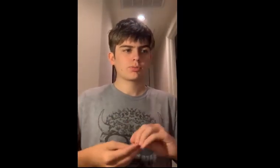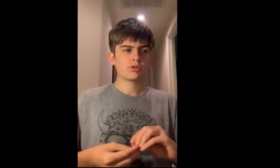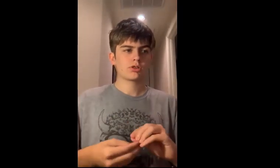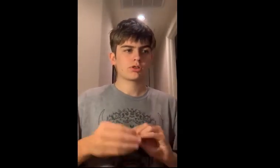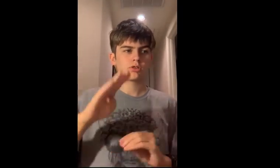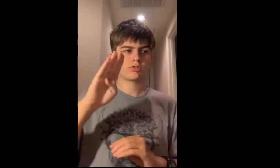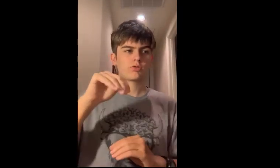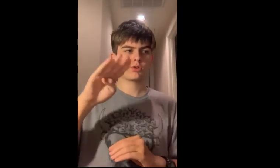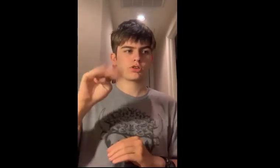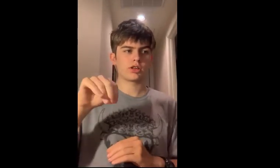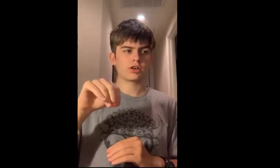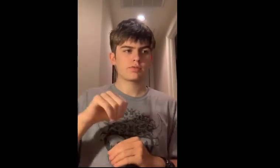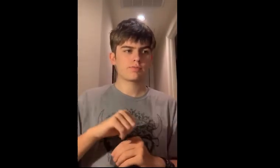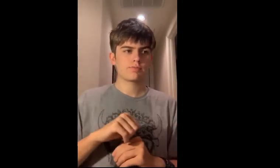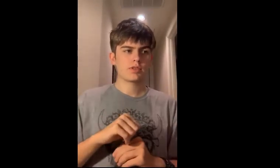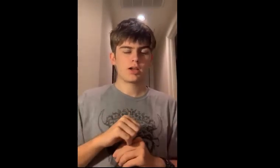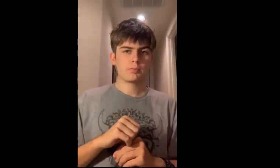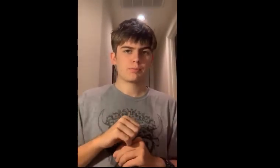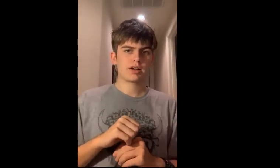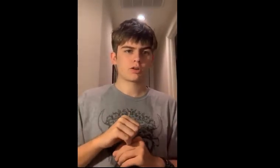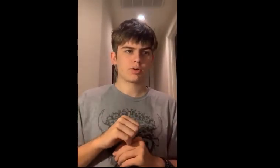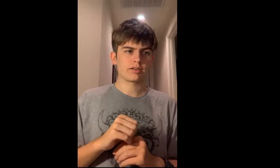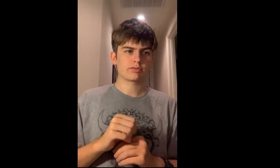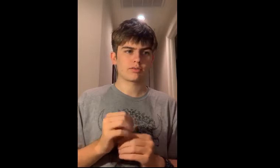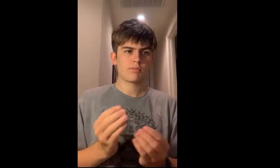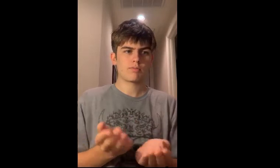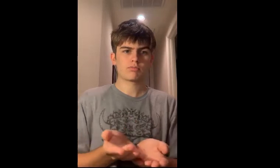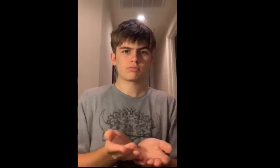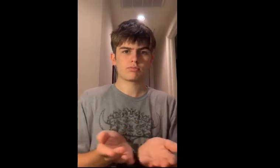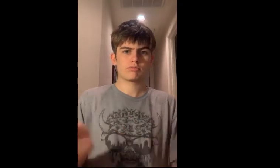Number 14, microwave.